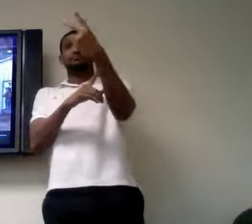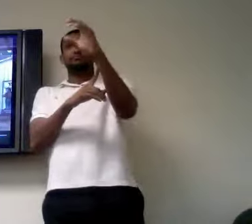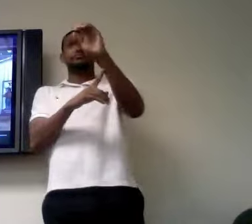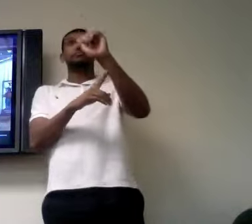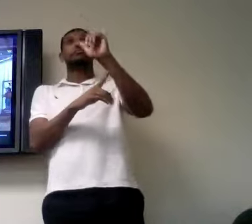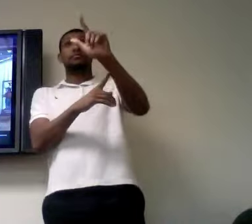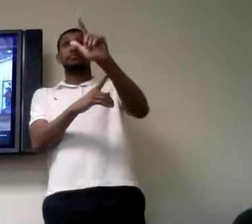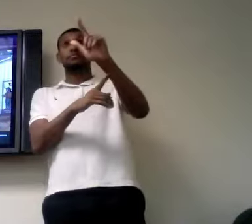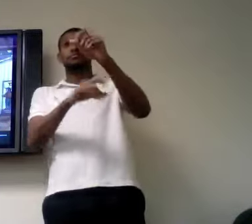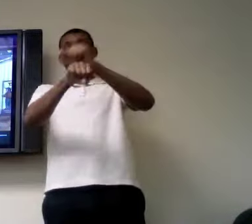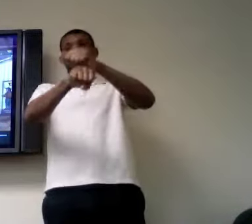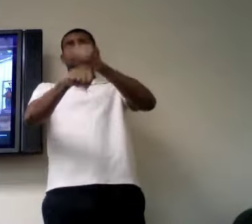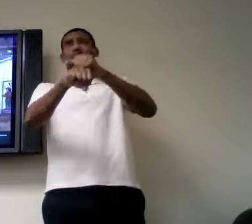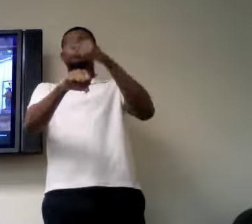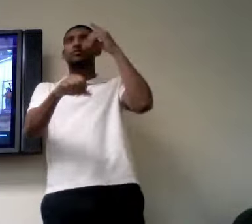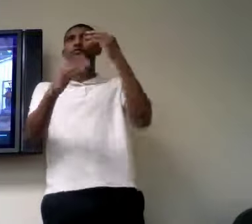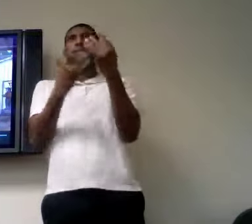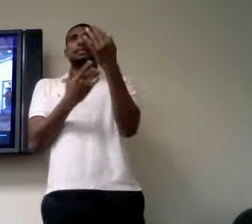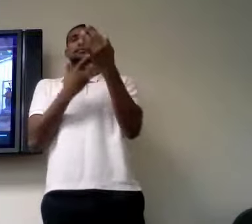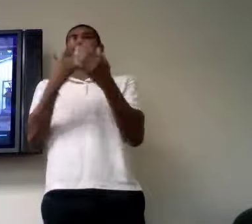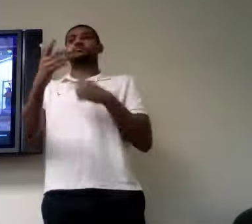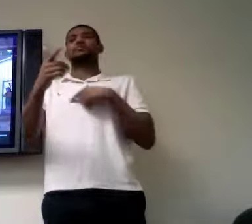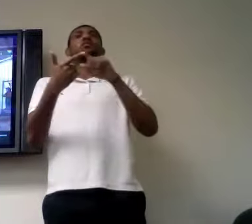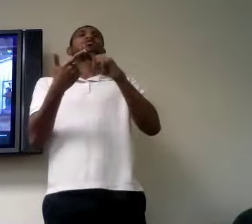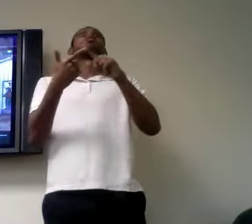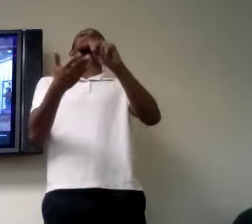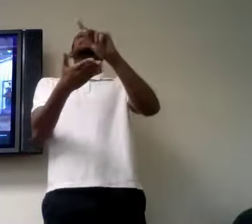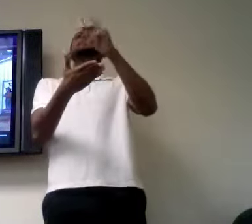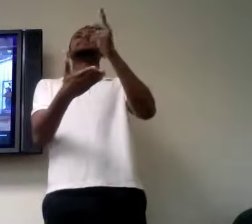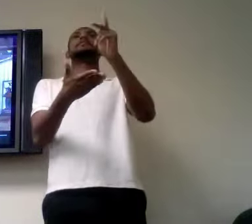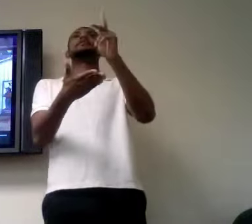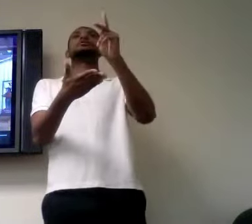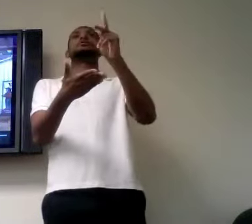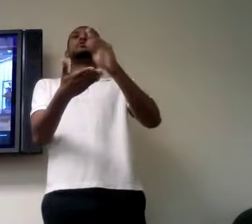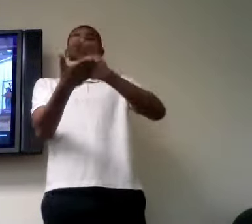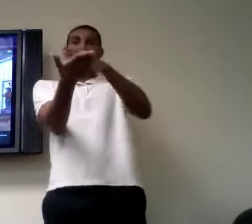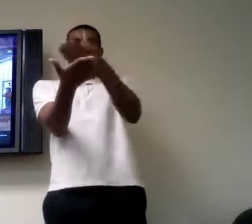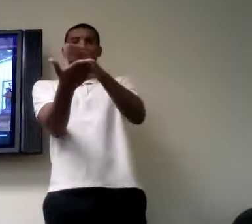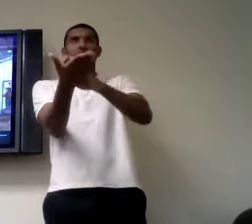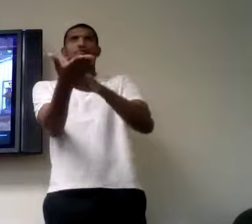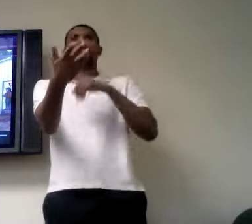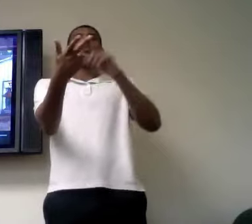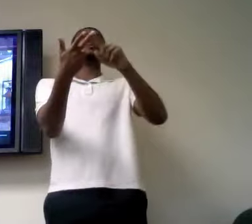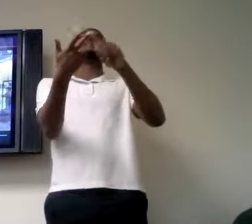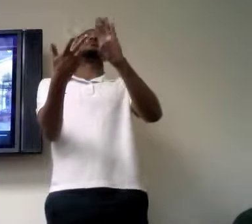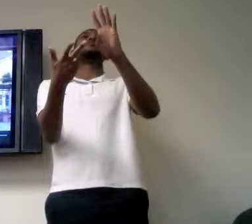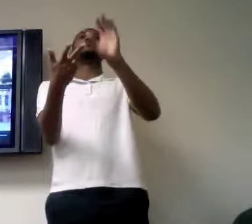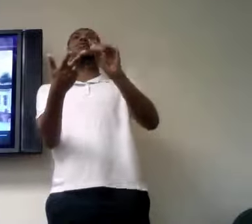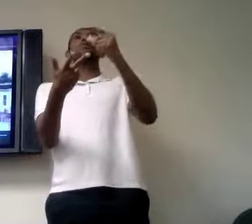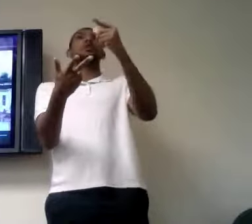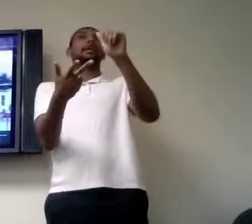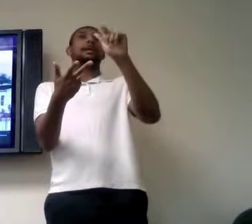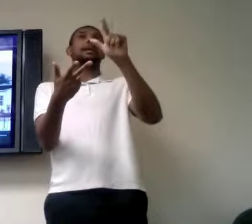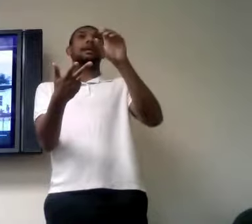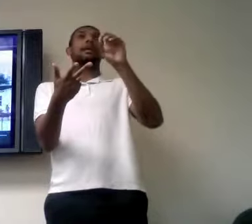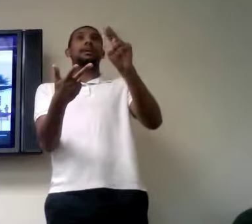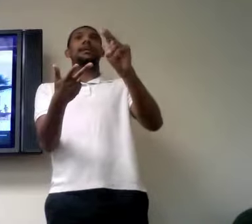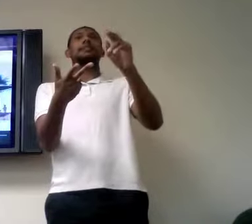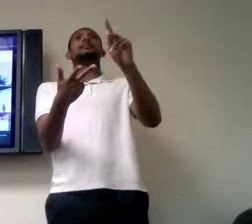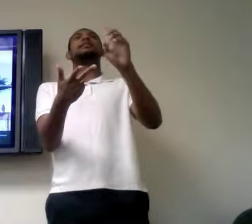a kitchen equipped with a cooking stove and a 40-gallon kettle. The barracks were surrounded by a 12-foot-high fence